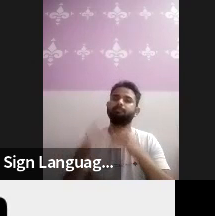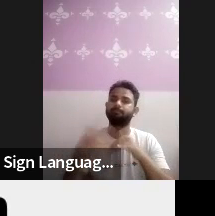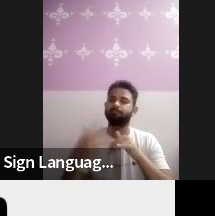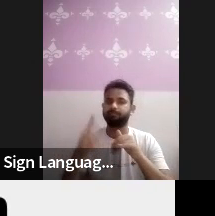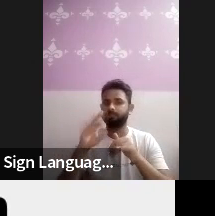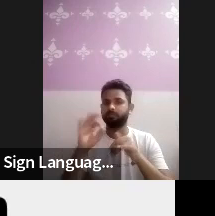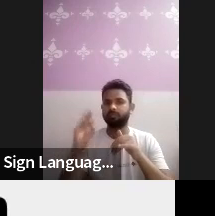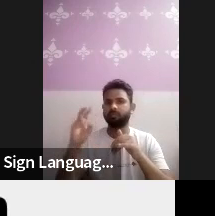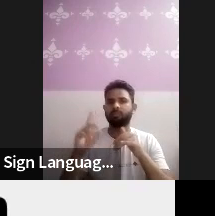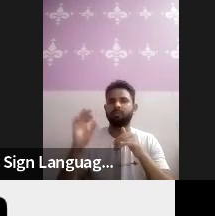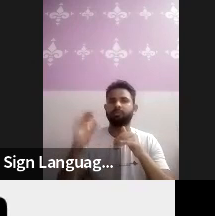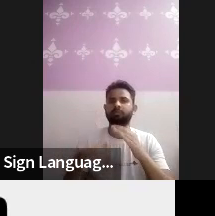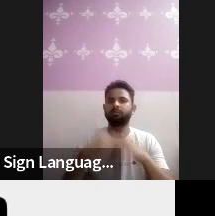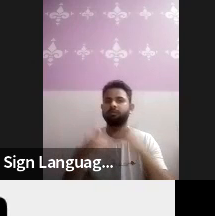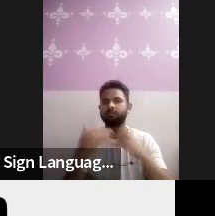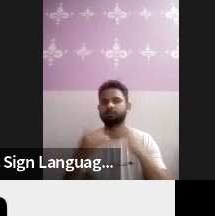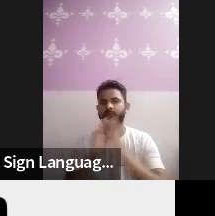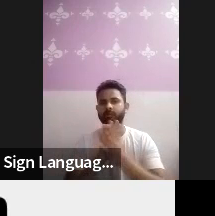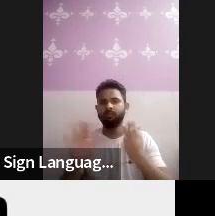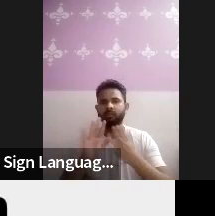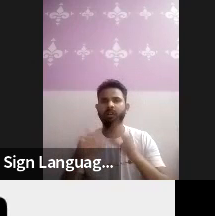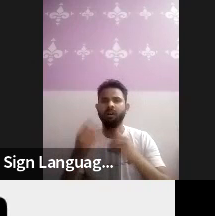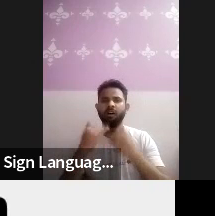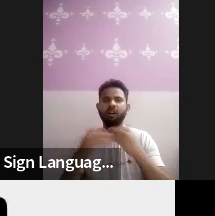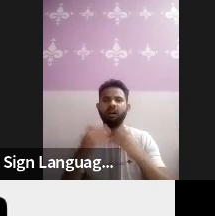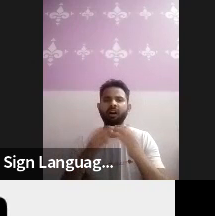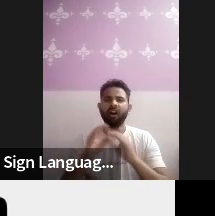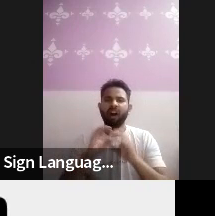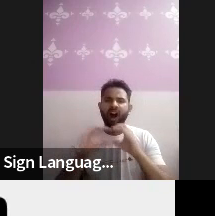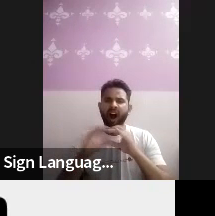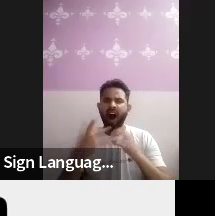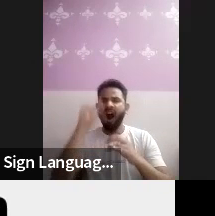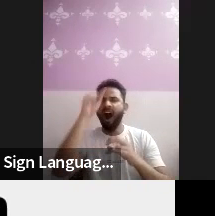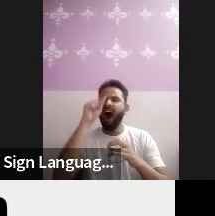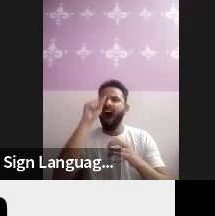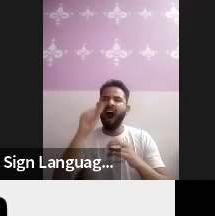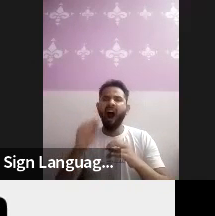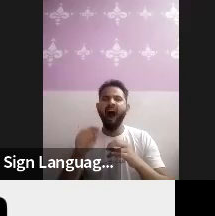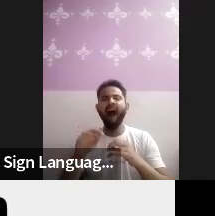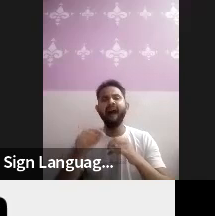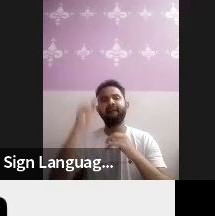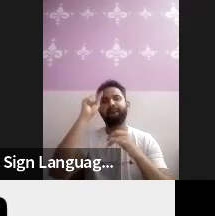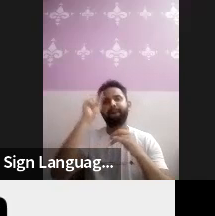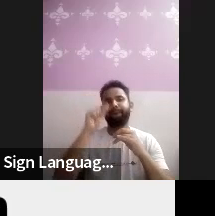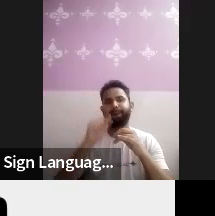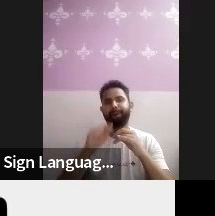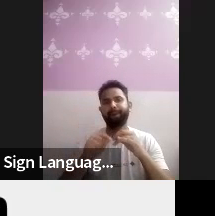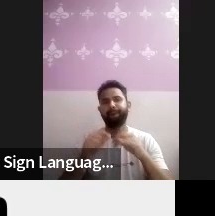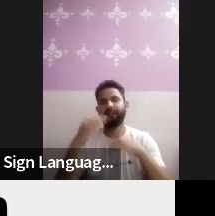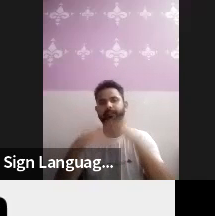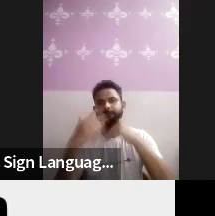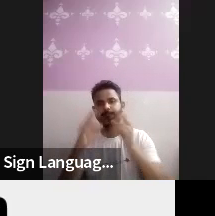have calipers or people who use wheelchairs. So when I say calipers, leg calipers, let's say they can't bend their knees,